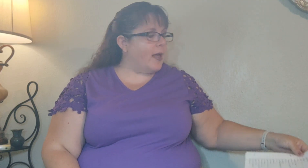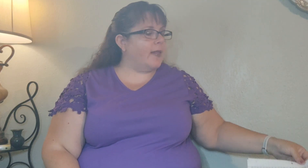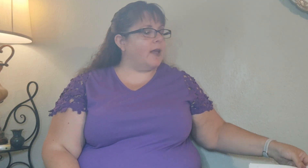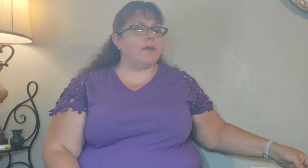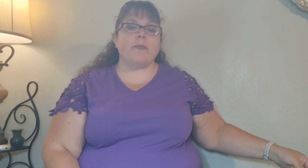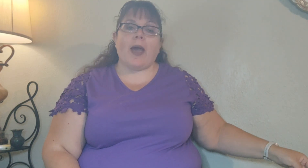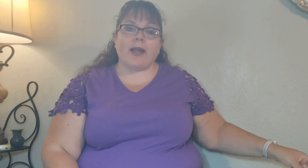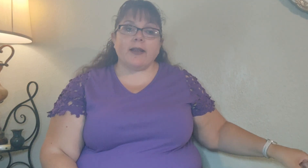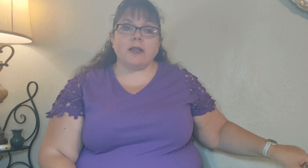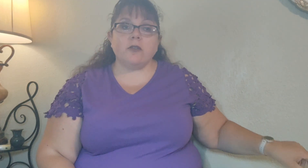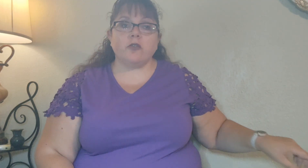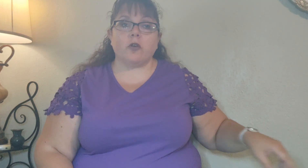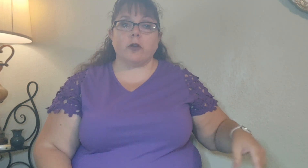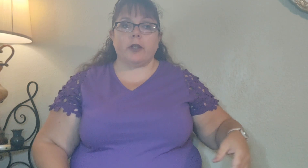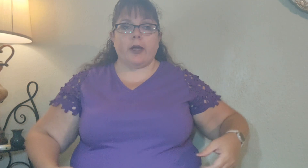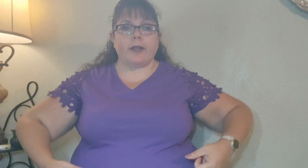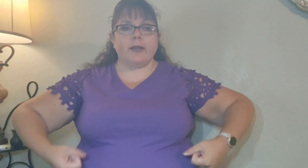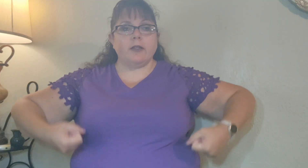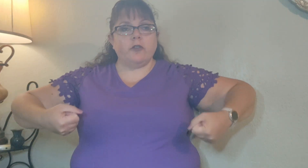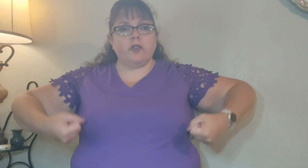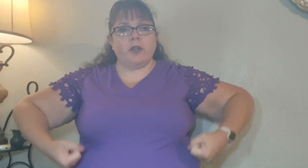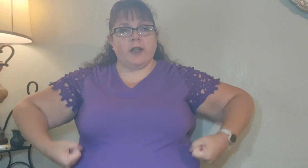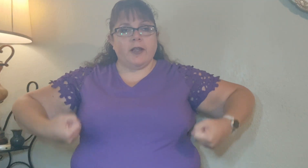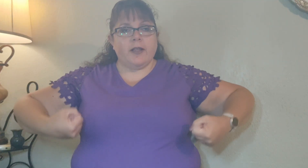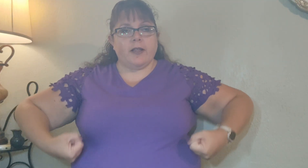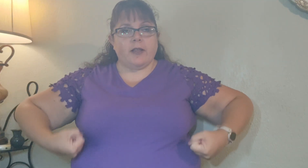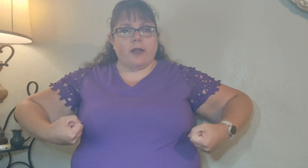And then baggage or luggage,